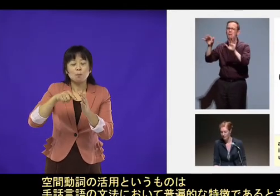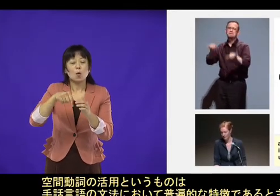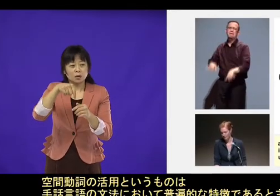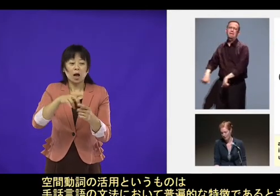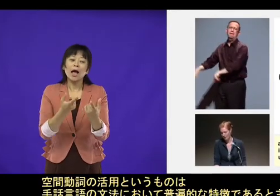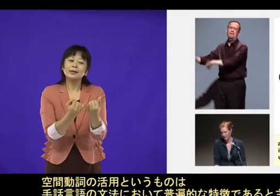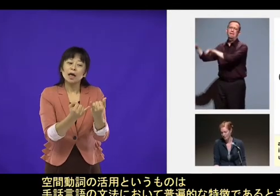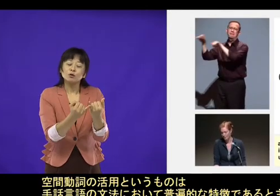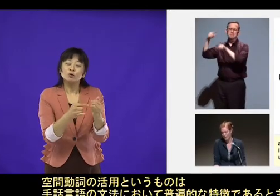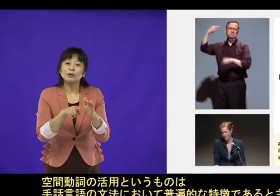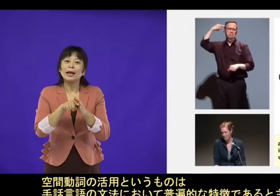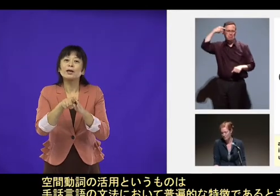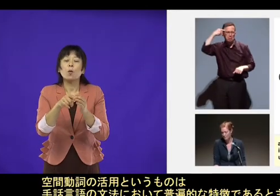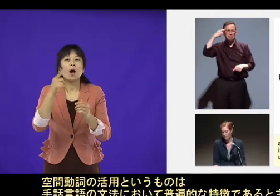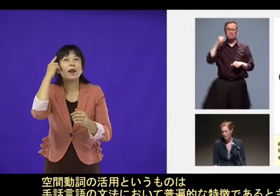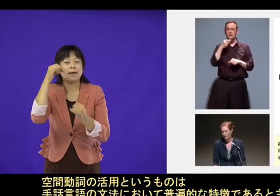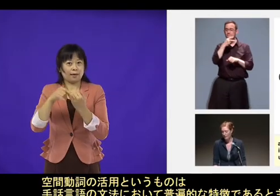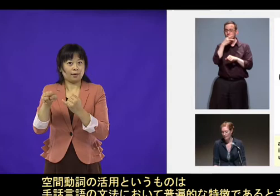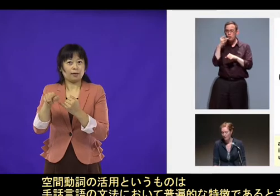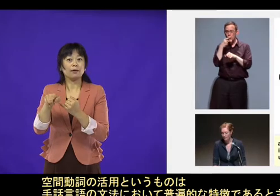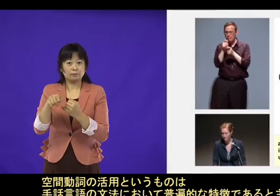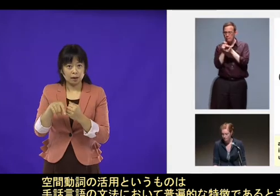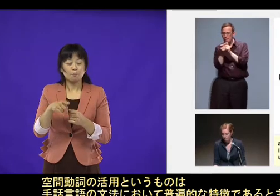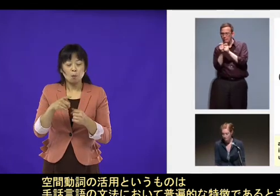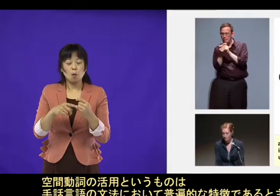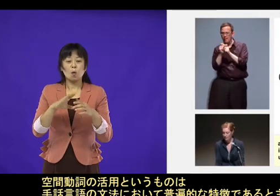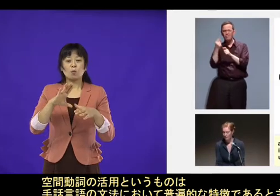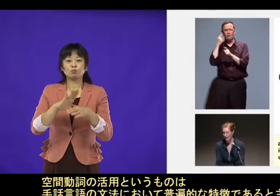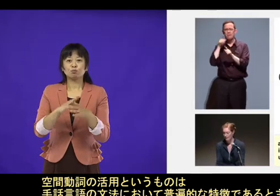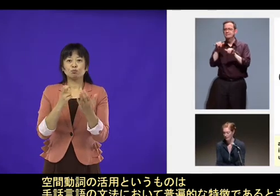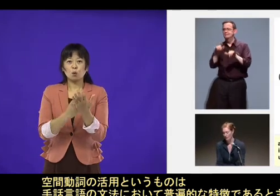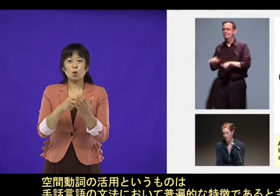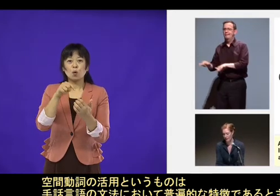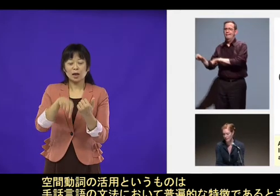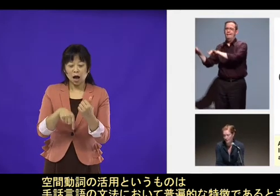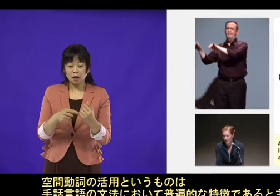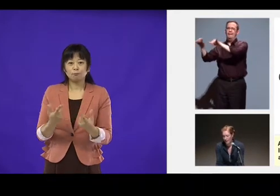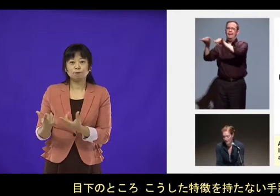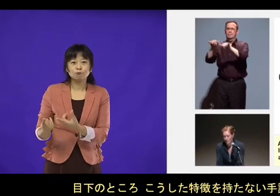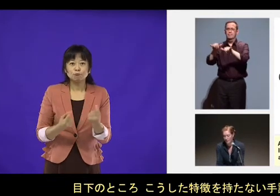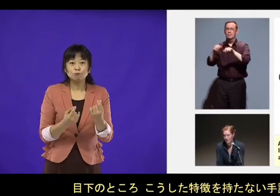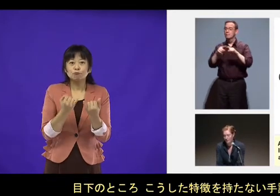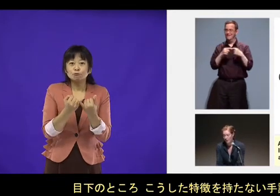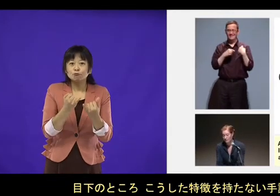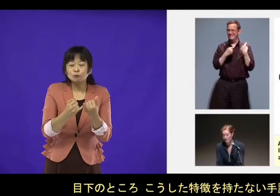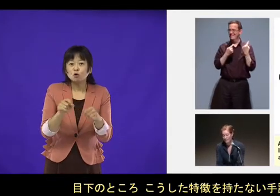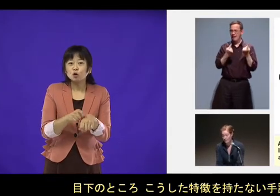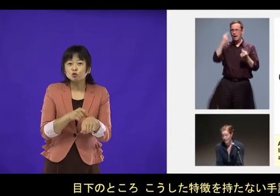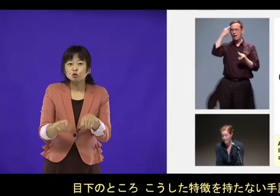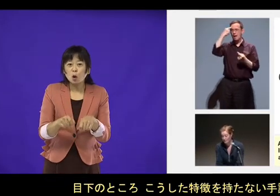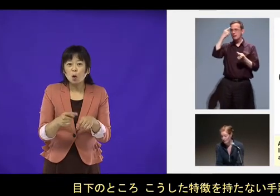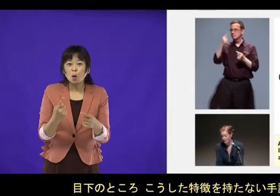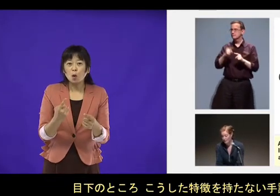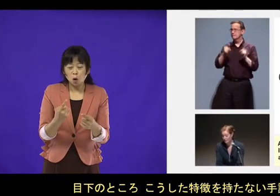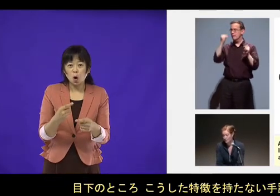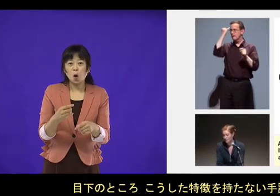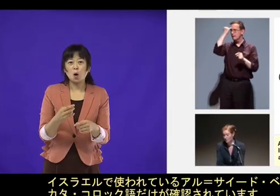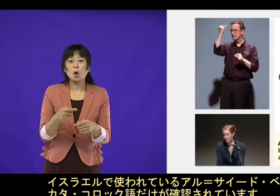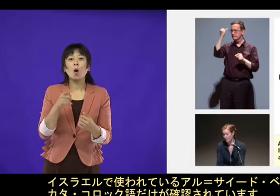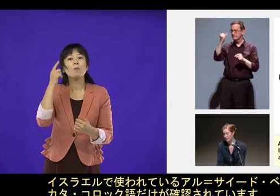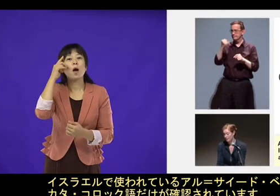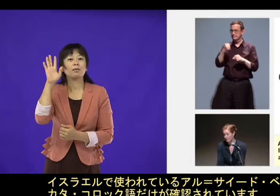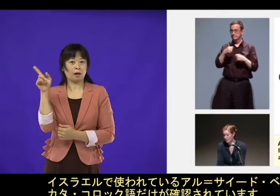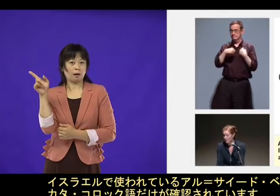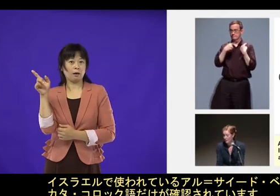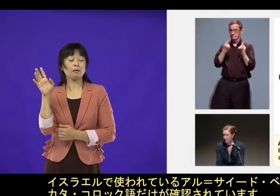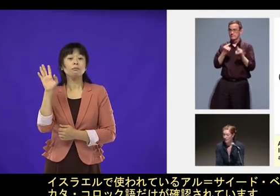universal feature of sign language grammars. Or it had been anyway. And so for Asiyat Bedouin sign language